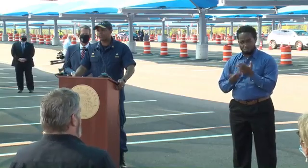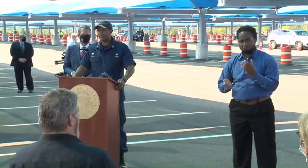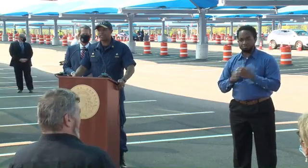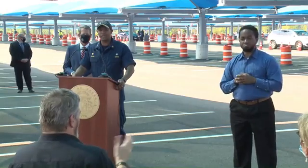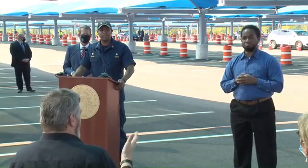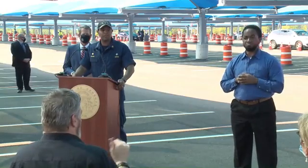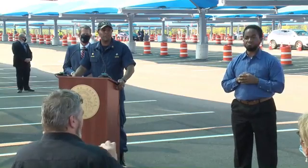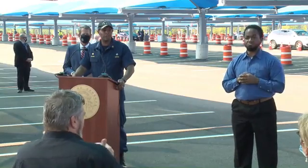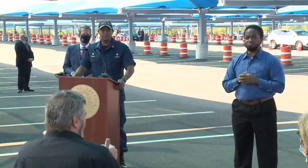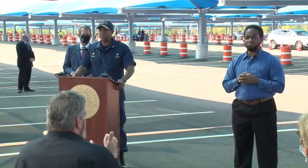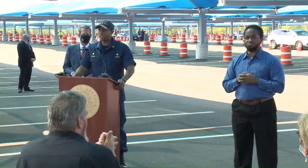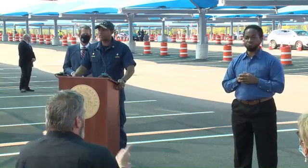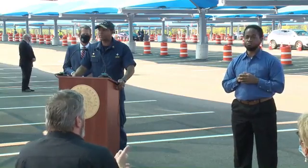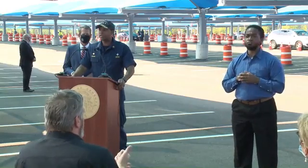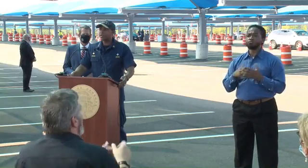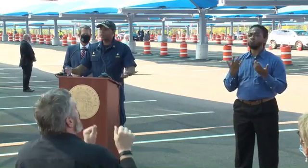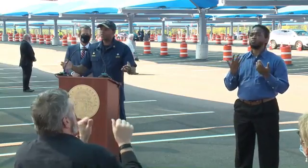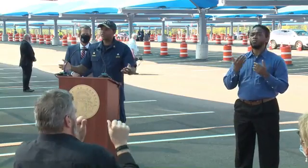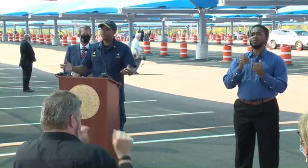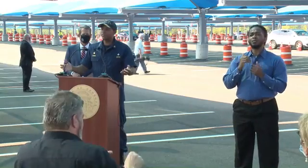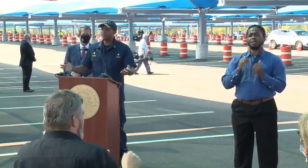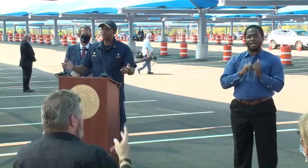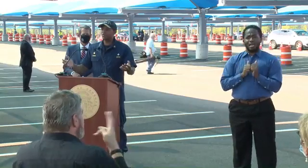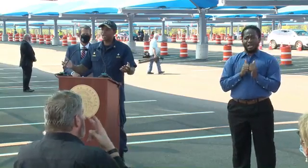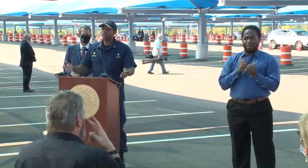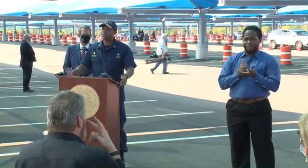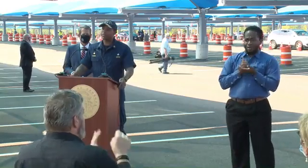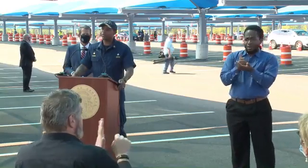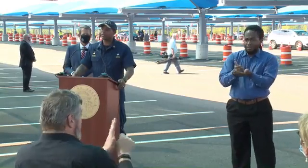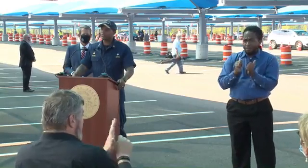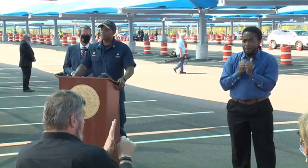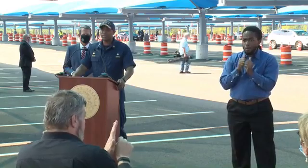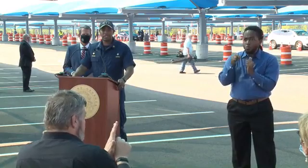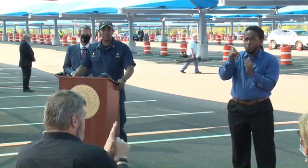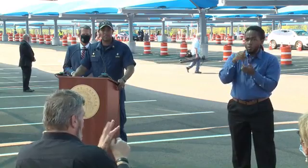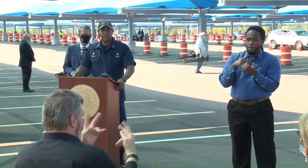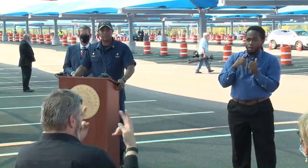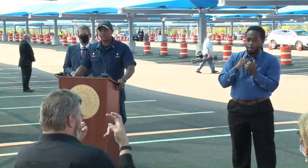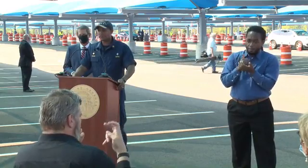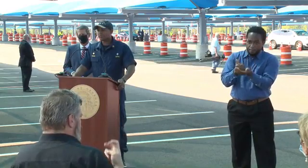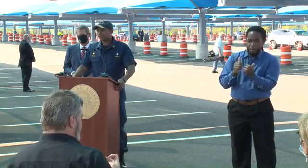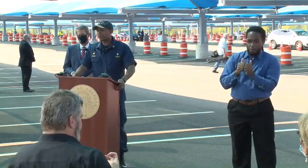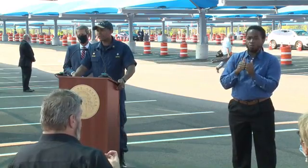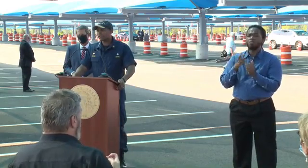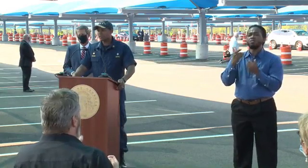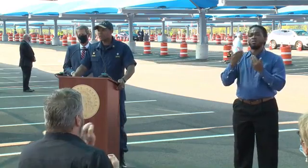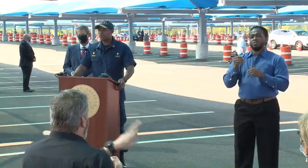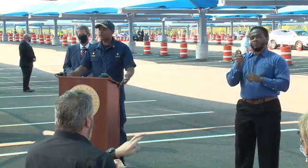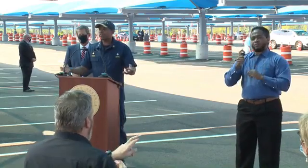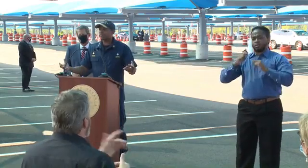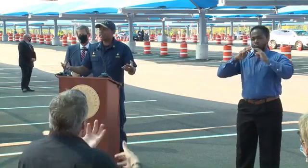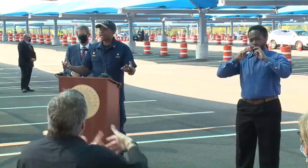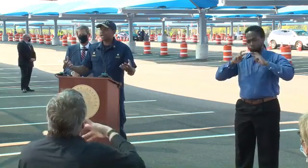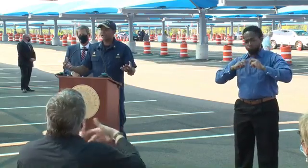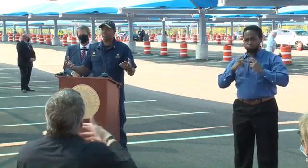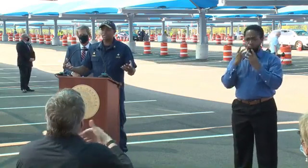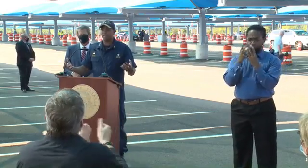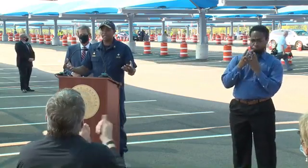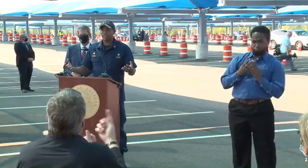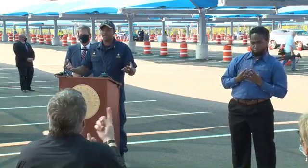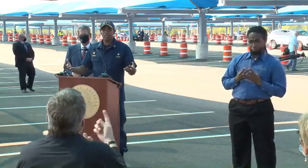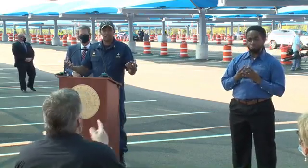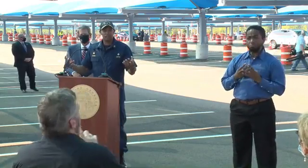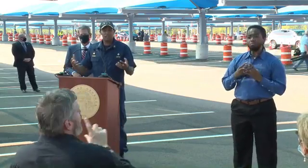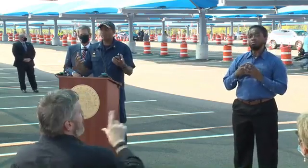website or coronavirus.gov to find out about symptoms. Or if you've been around someone who's tested positive for COVID, or if you've been in a